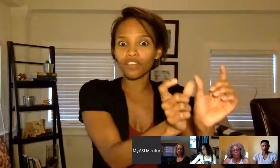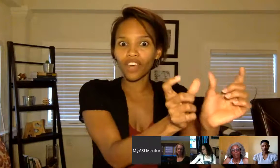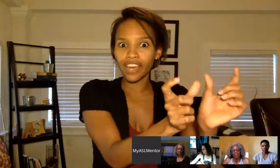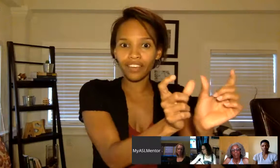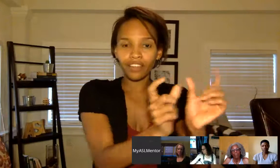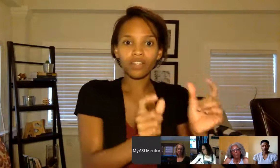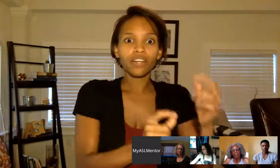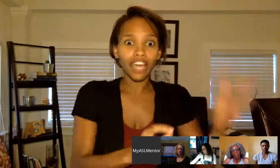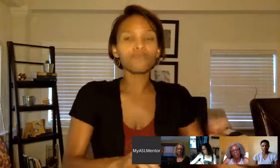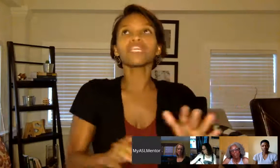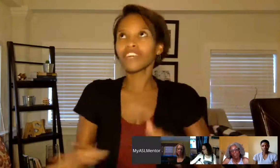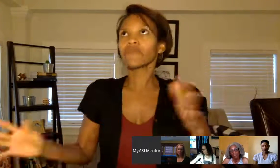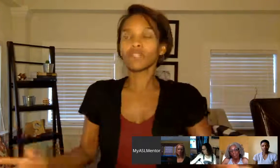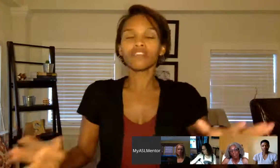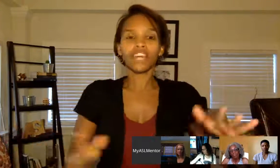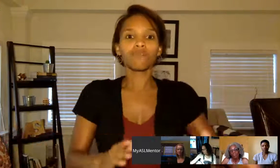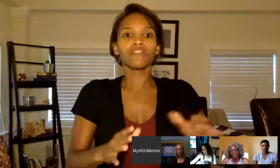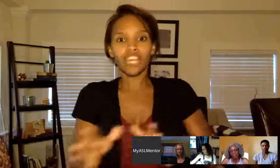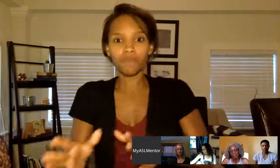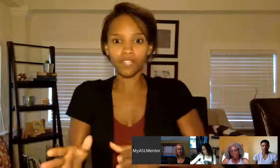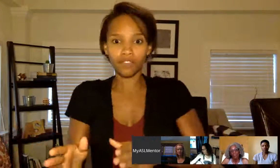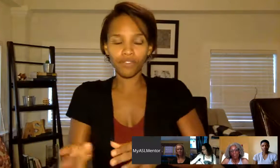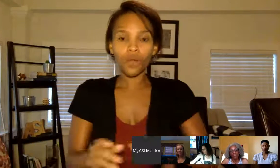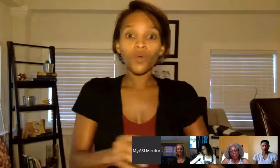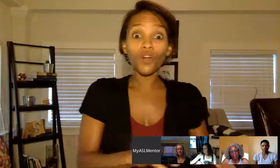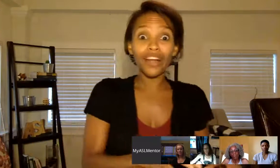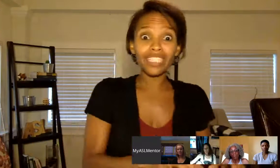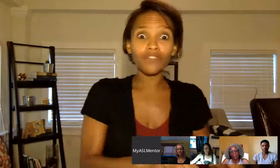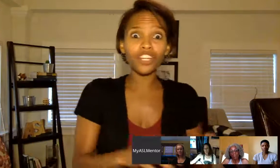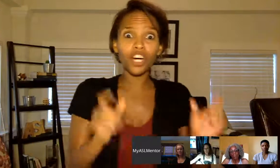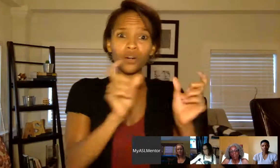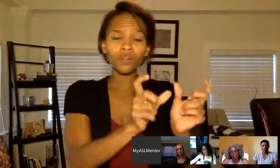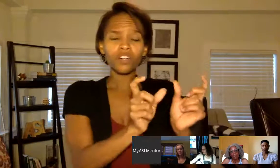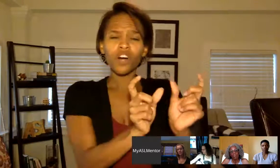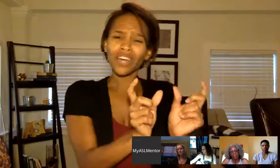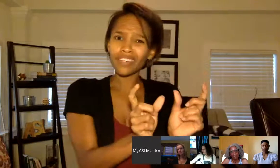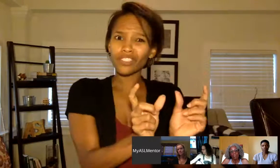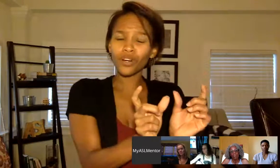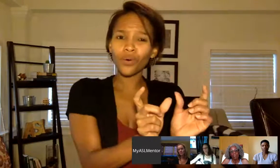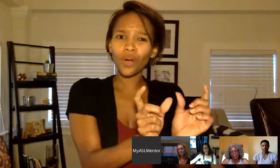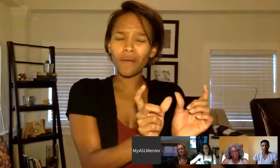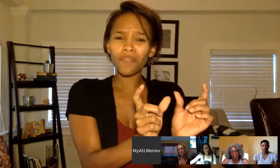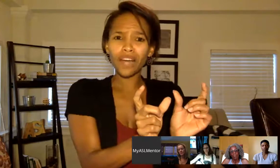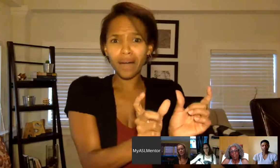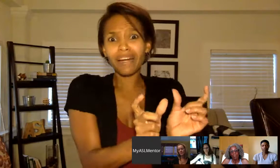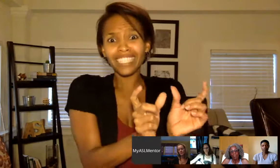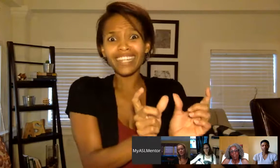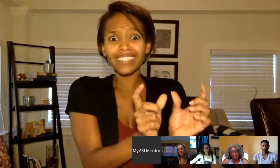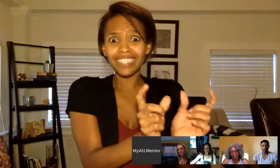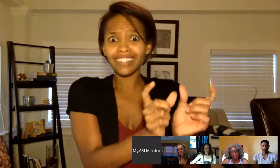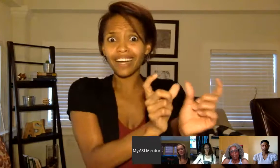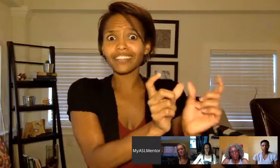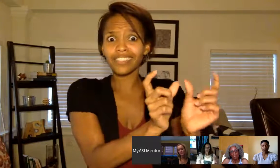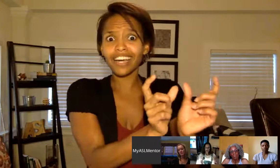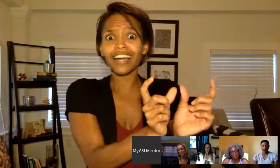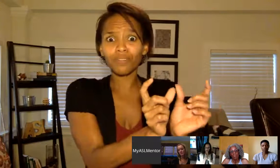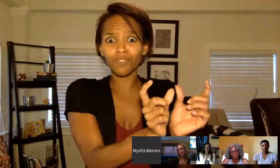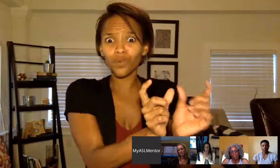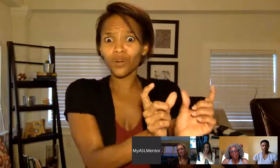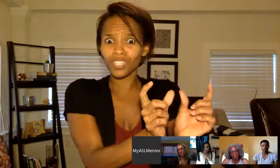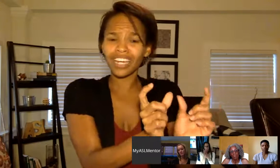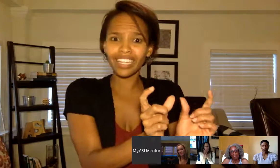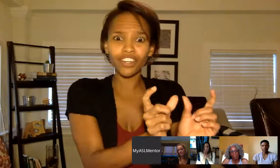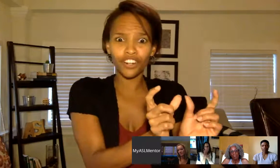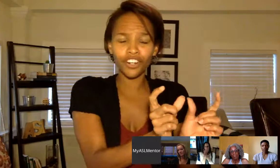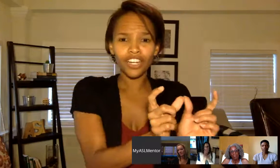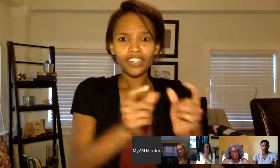to convey. Can't believe, can't believe, can't believe, can't believe. Whereas if we go, okay, so my tendency is not to sign the